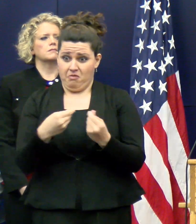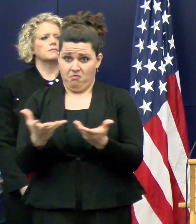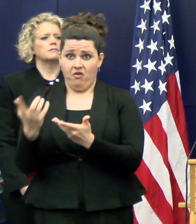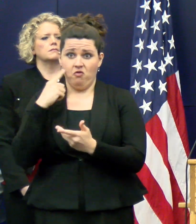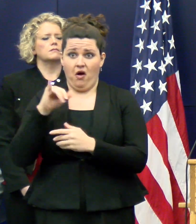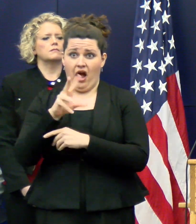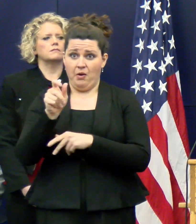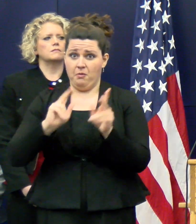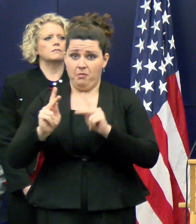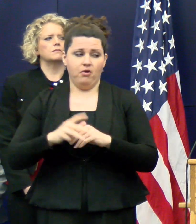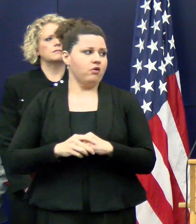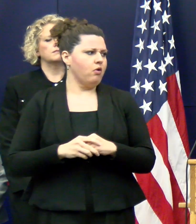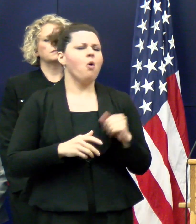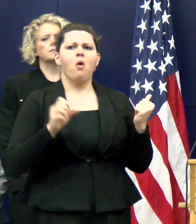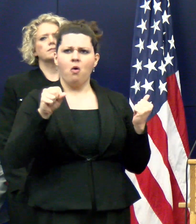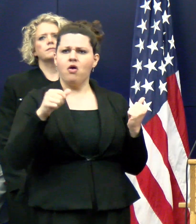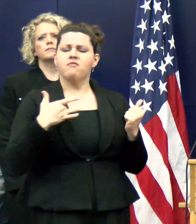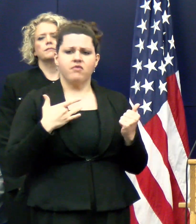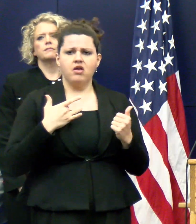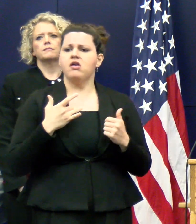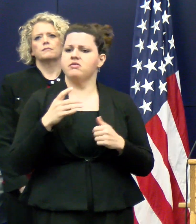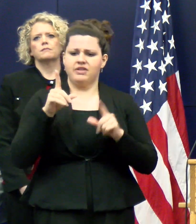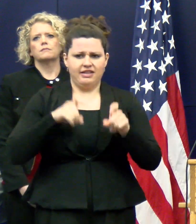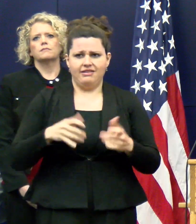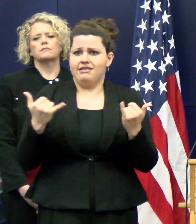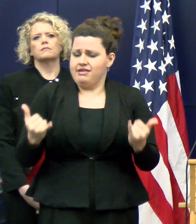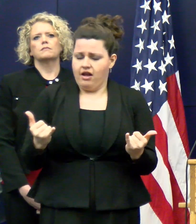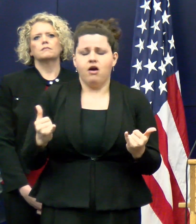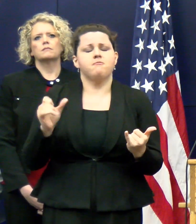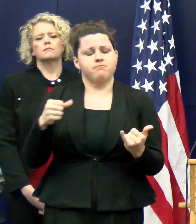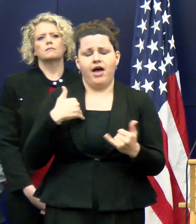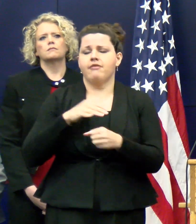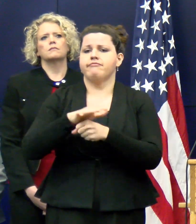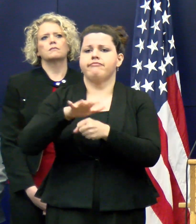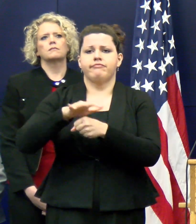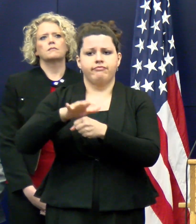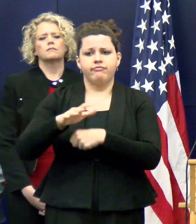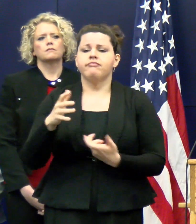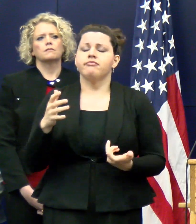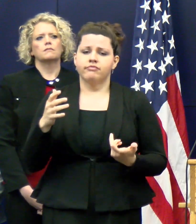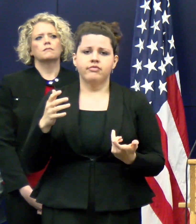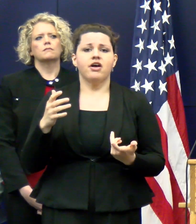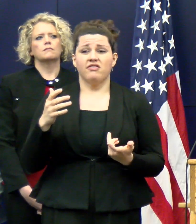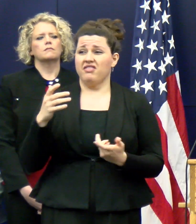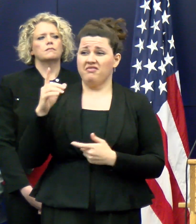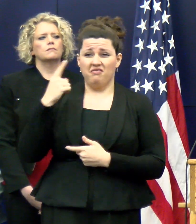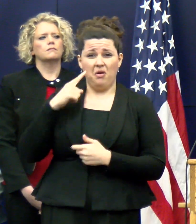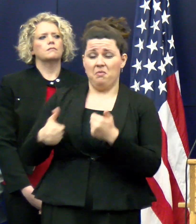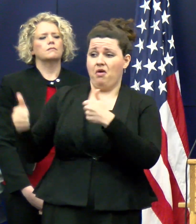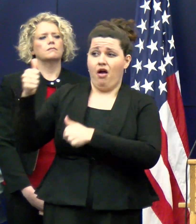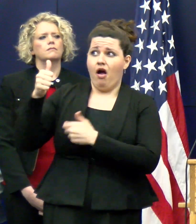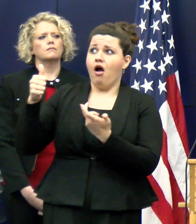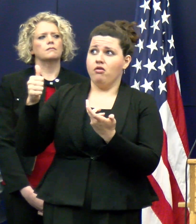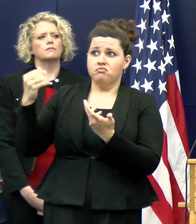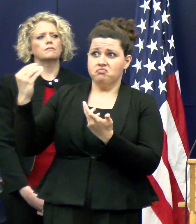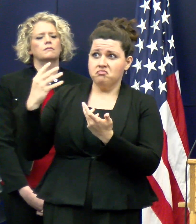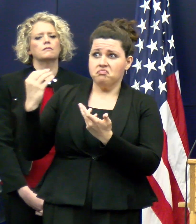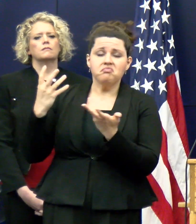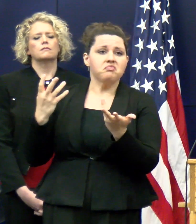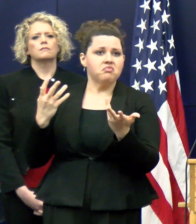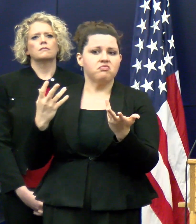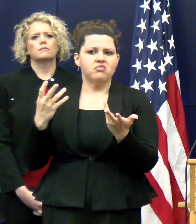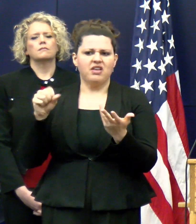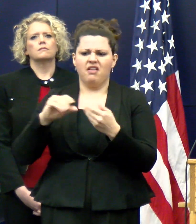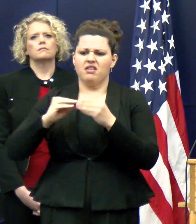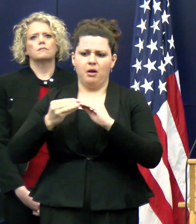We do. I feel that we're confident with the testing that we have right now, and from every indication that we've received from the administration as we bring on the private sector,